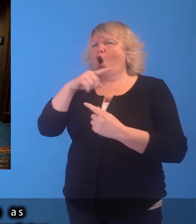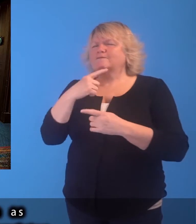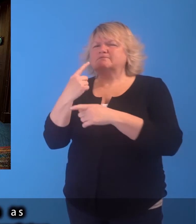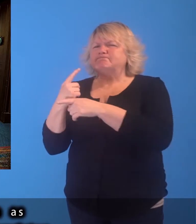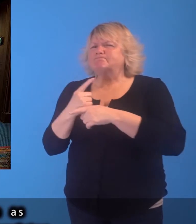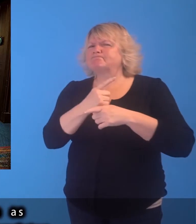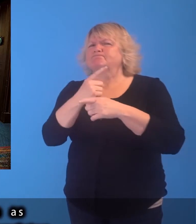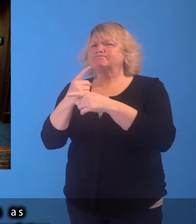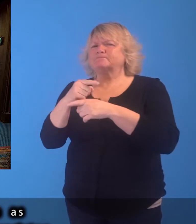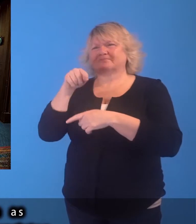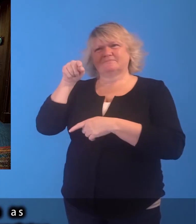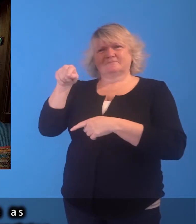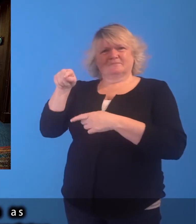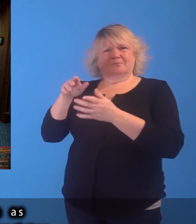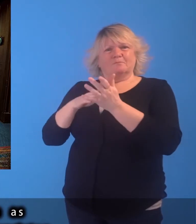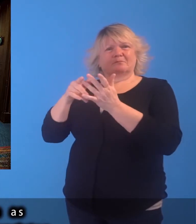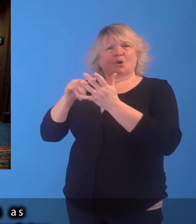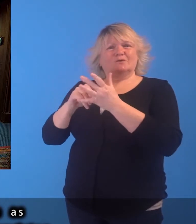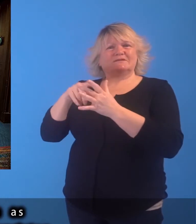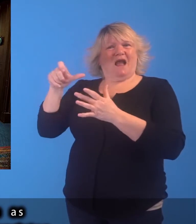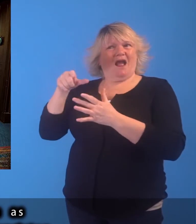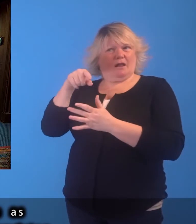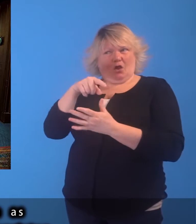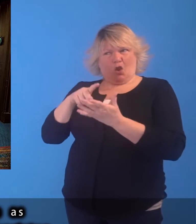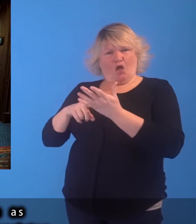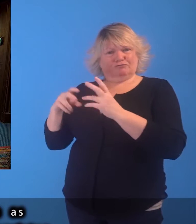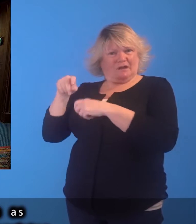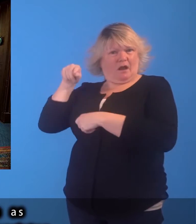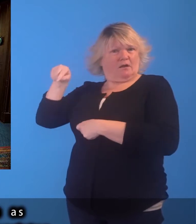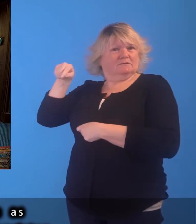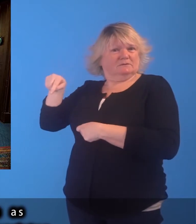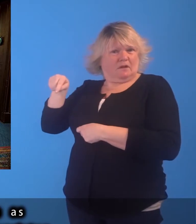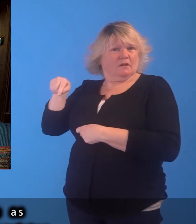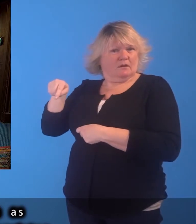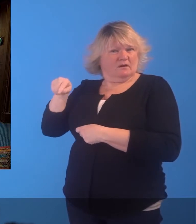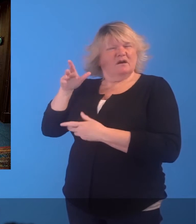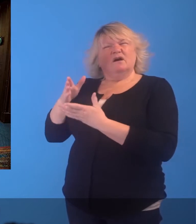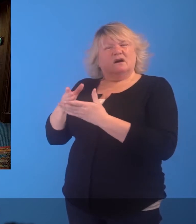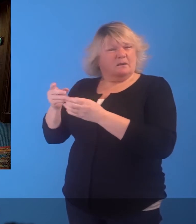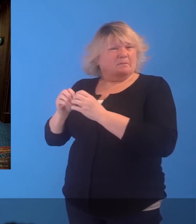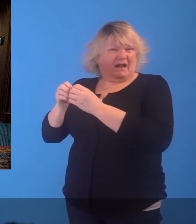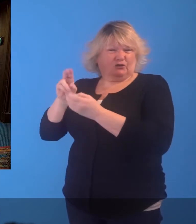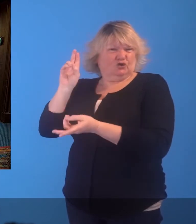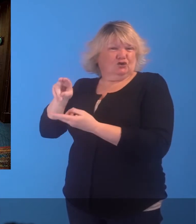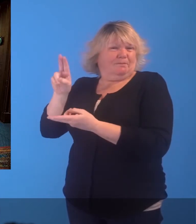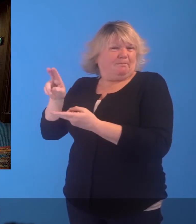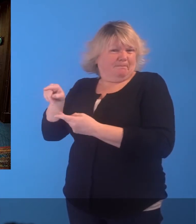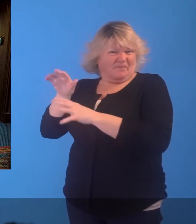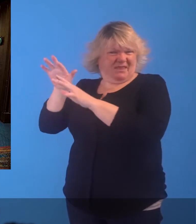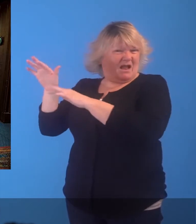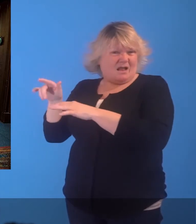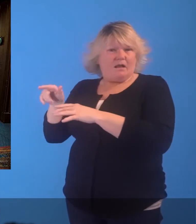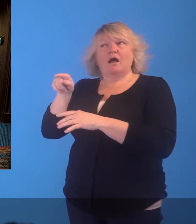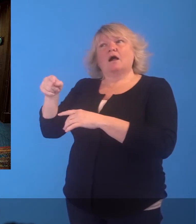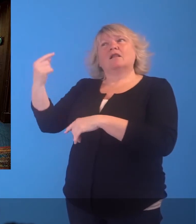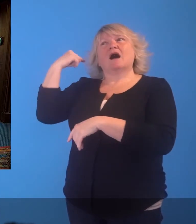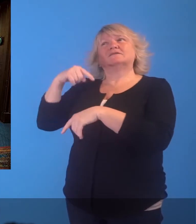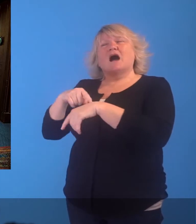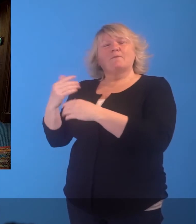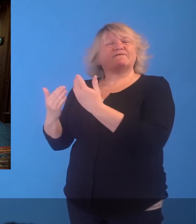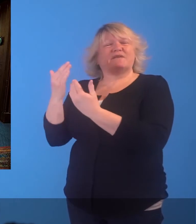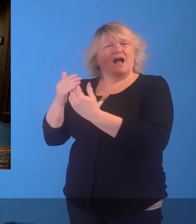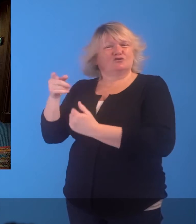They were mass-produced, made to look like tapestries, but created by gluing tiny pieces of